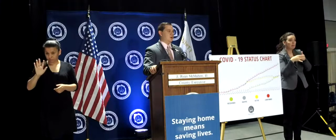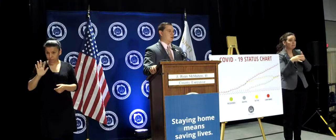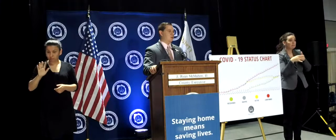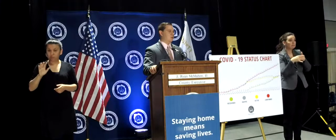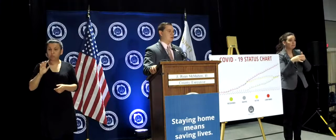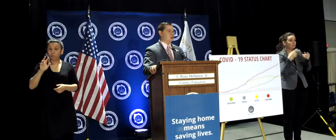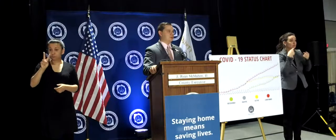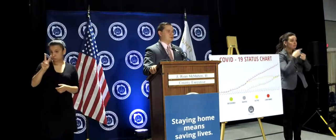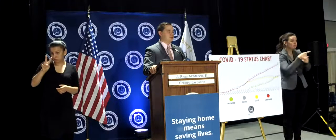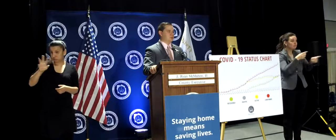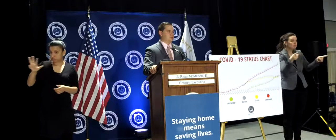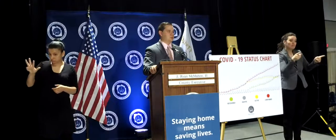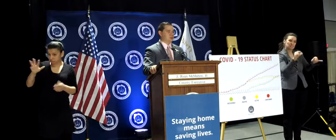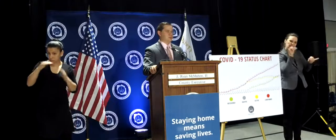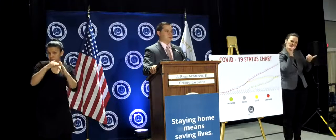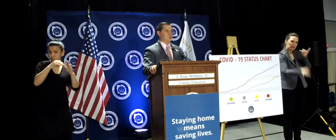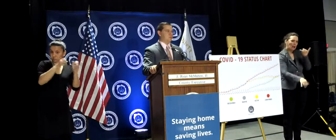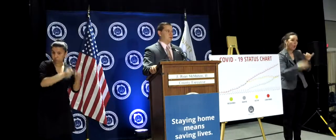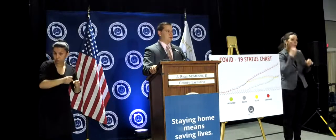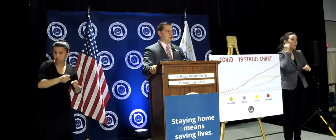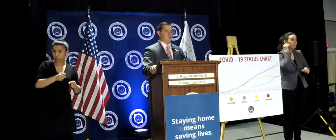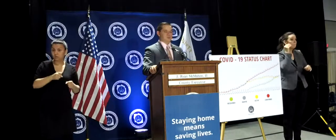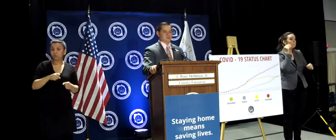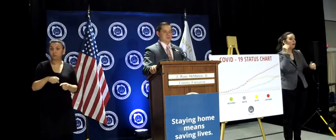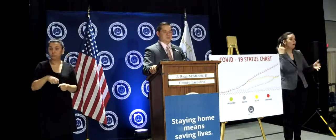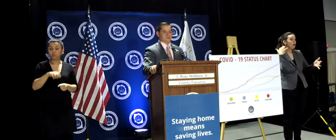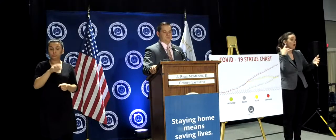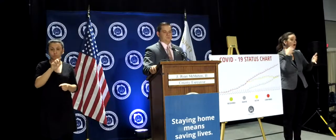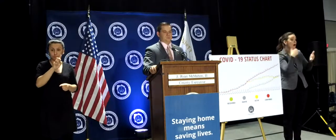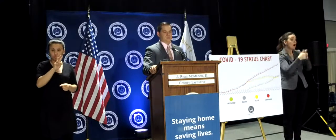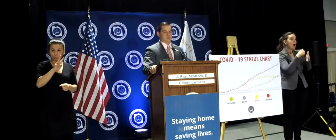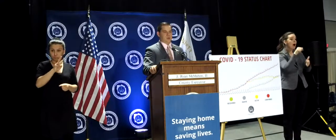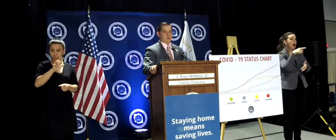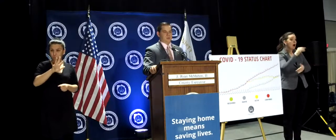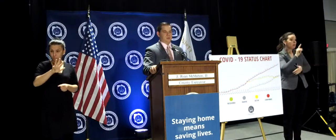stay at home unless you're essential business type situation.